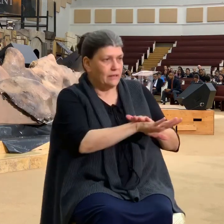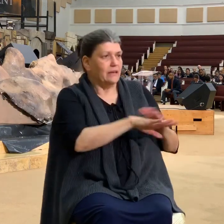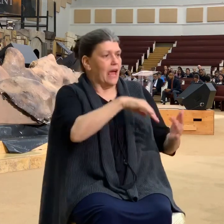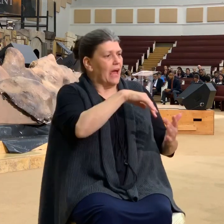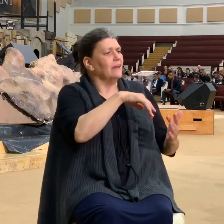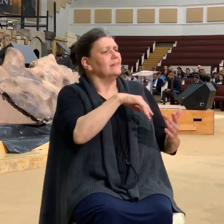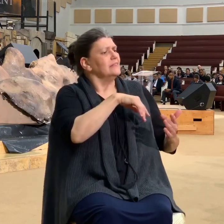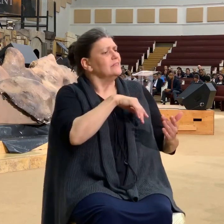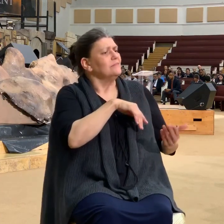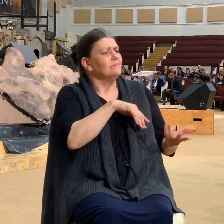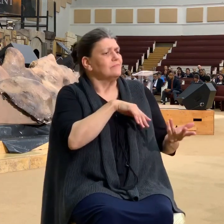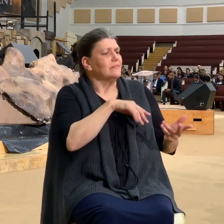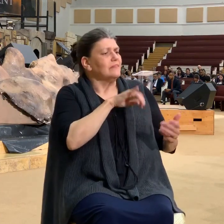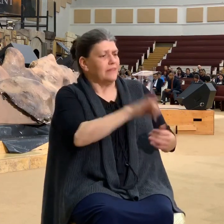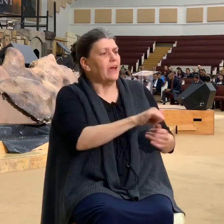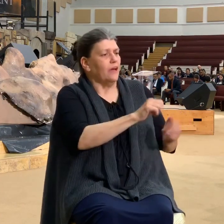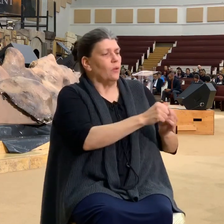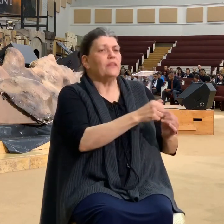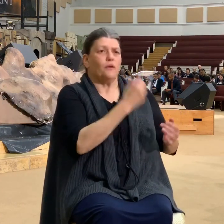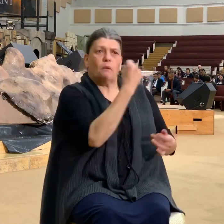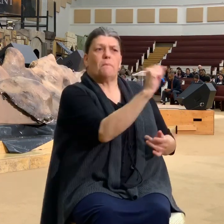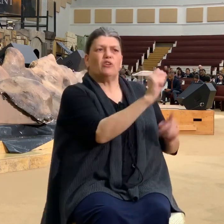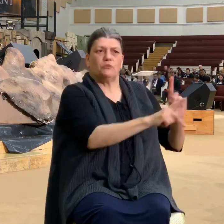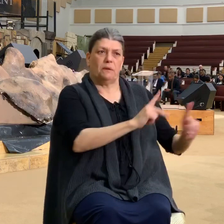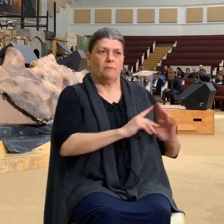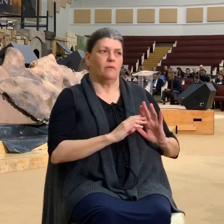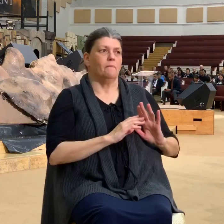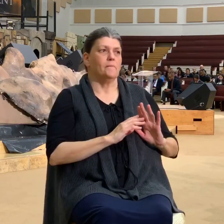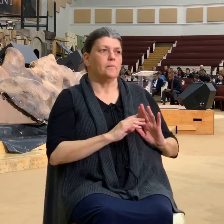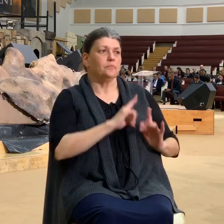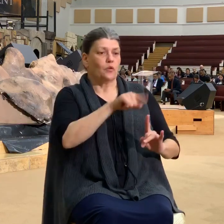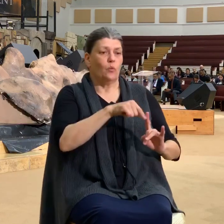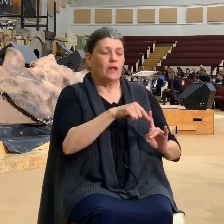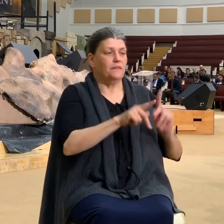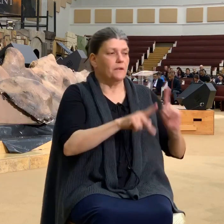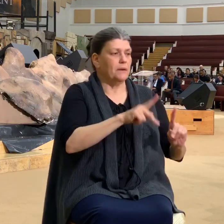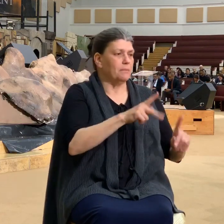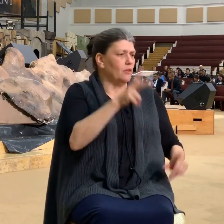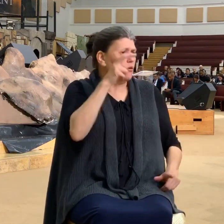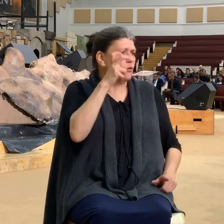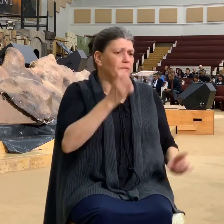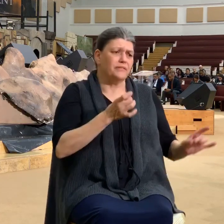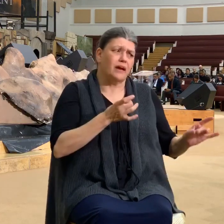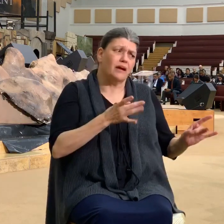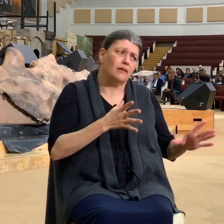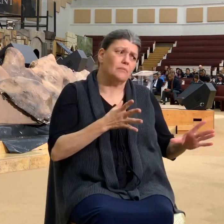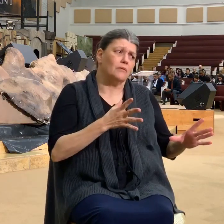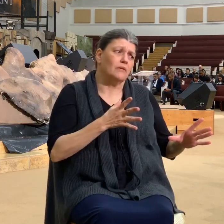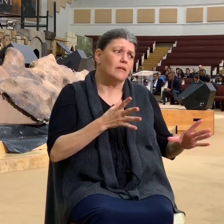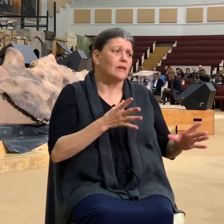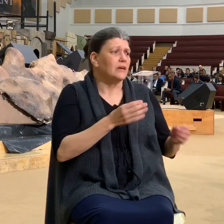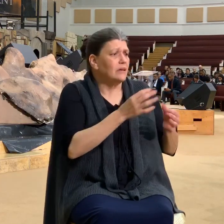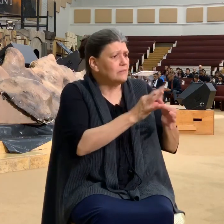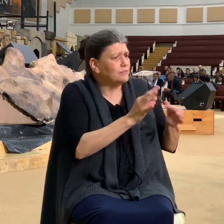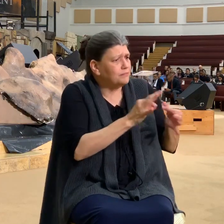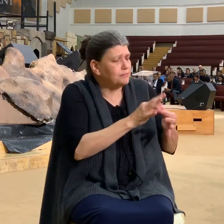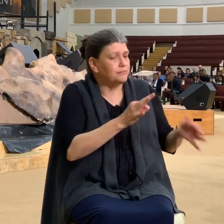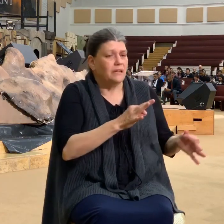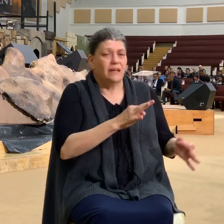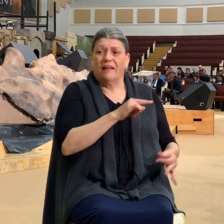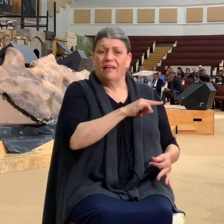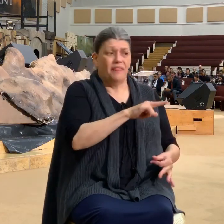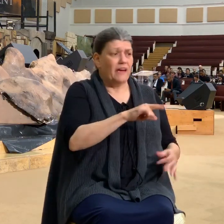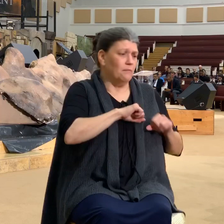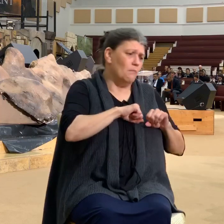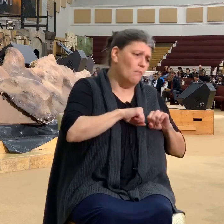you're showing. And the Bible, look at what the people did. "And when the people had heard these evil tidings, they mourned, and no man